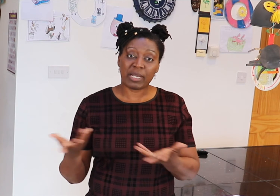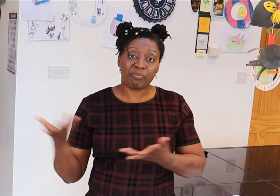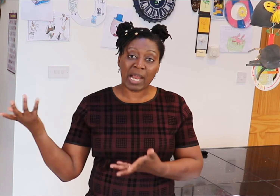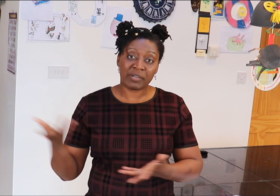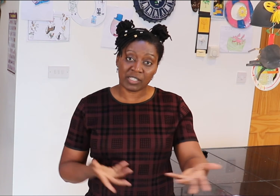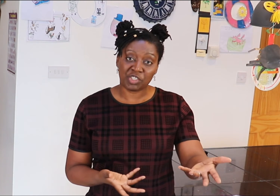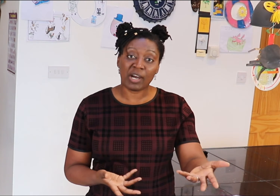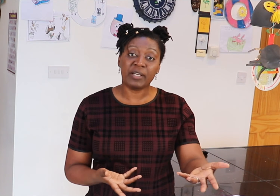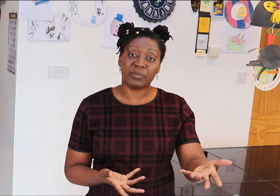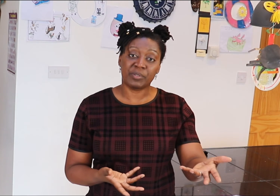between parent and child